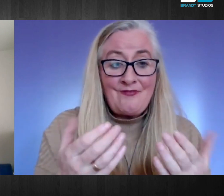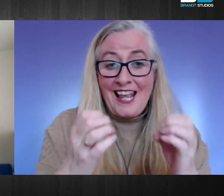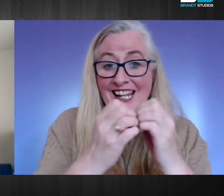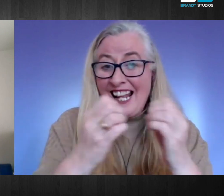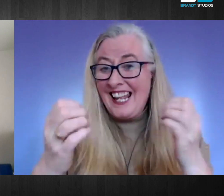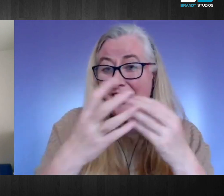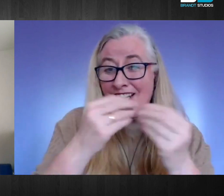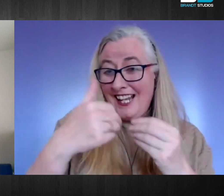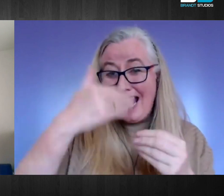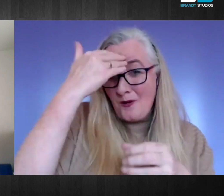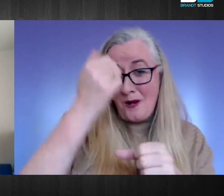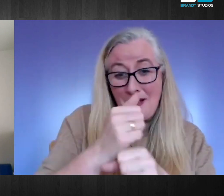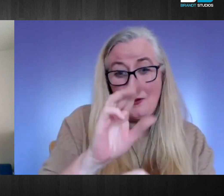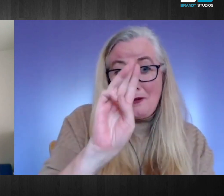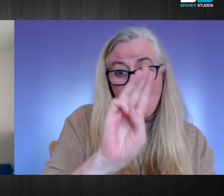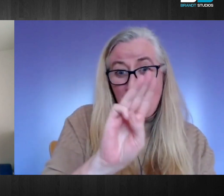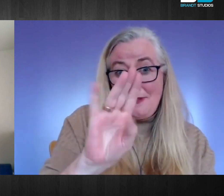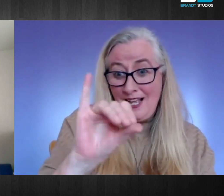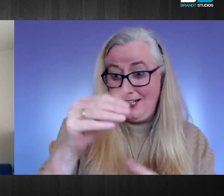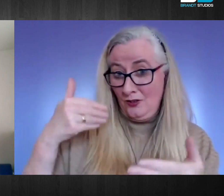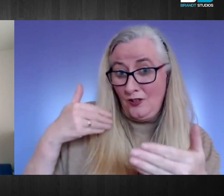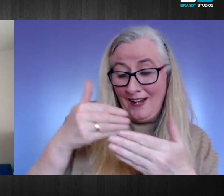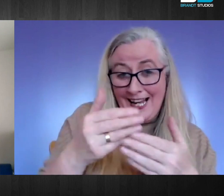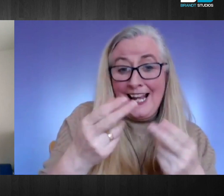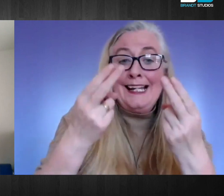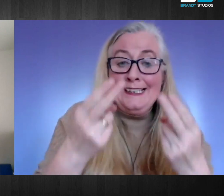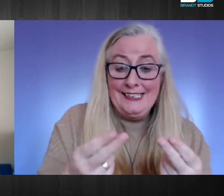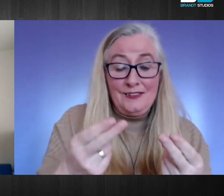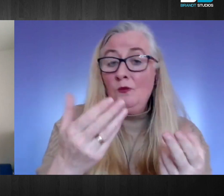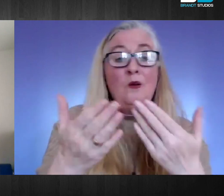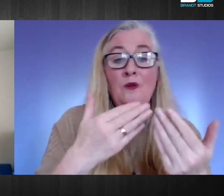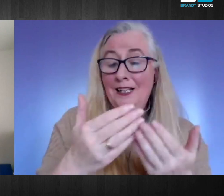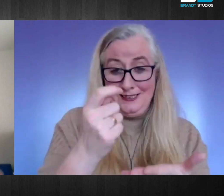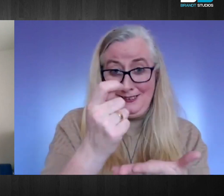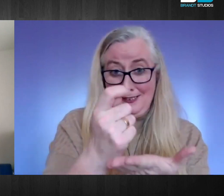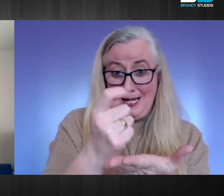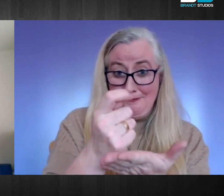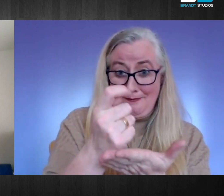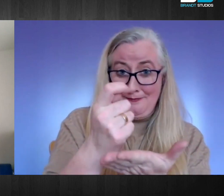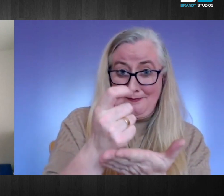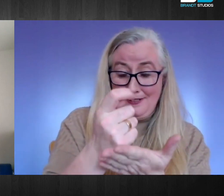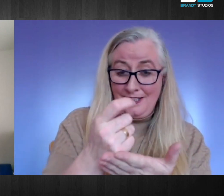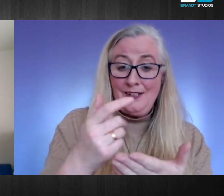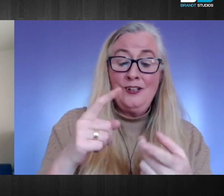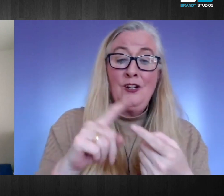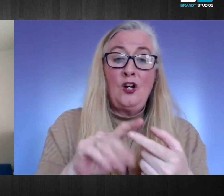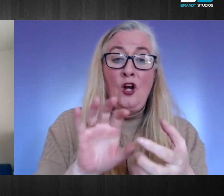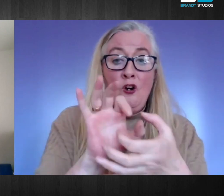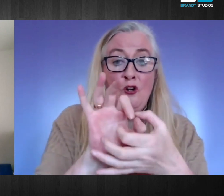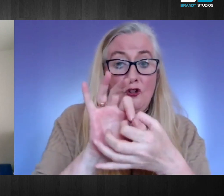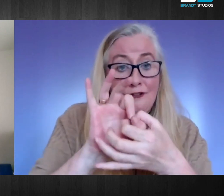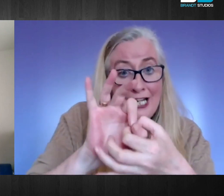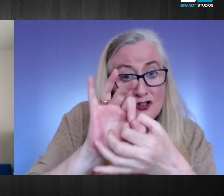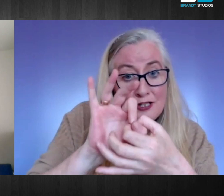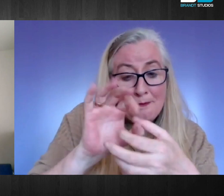so far is that it requires time. And it requires relationships, and it requires, you need to